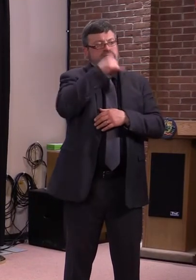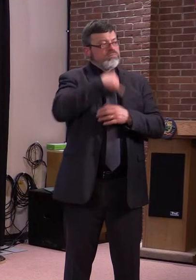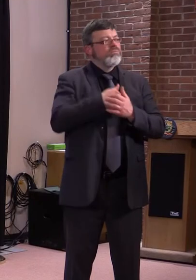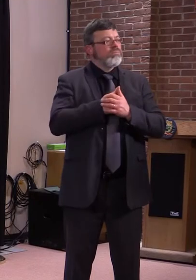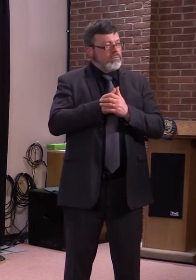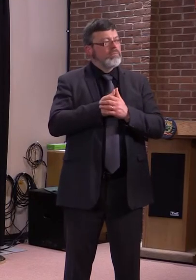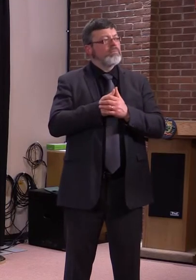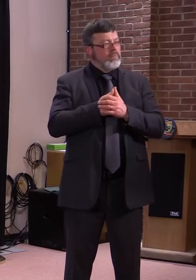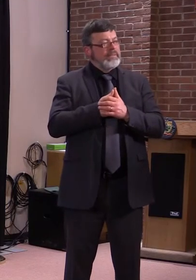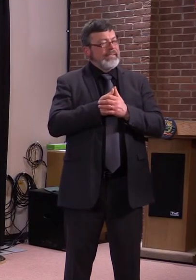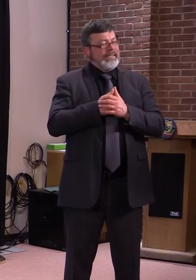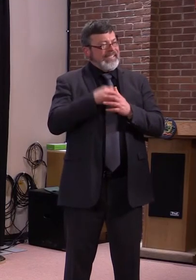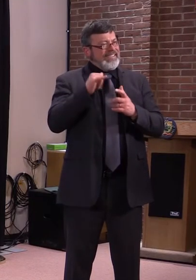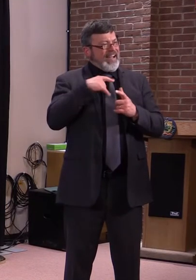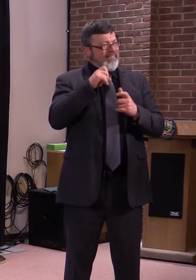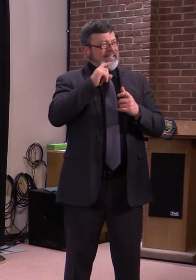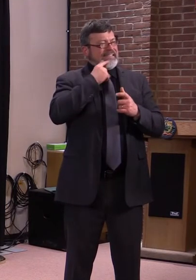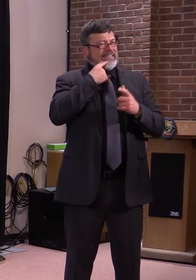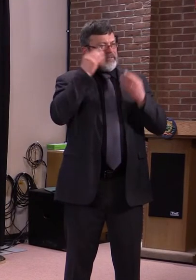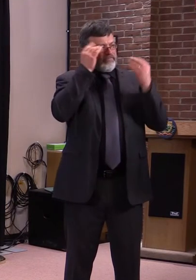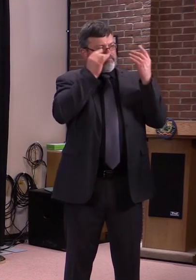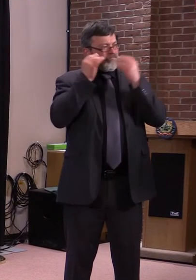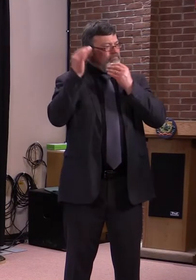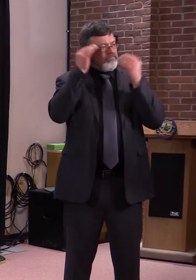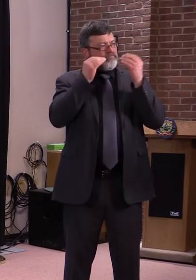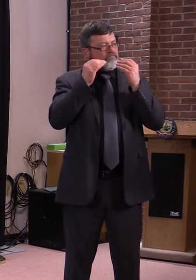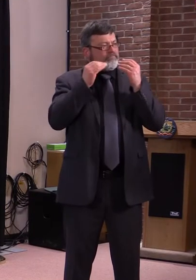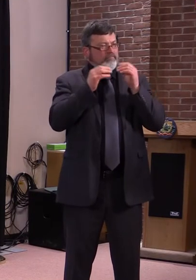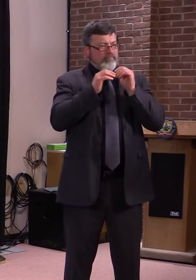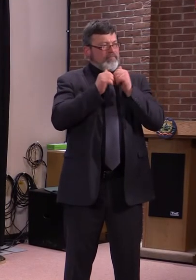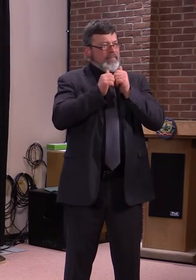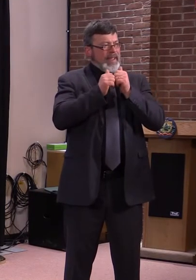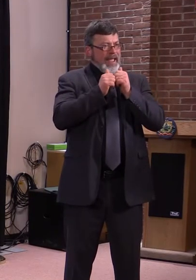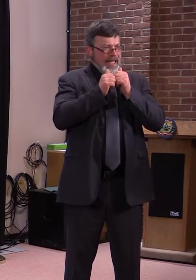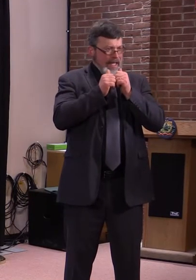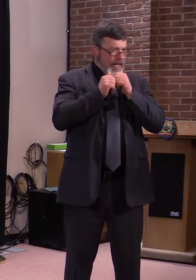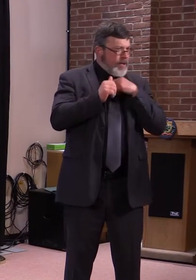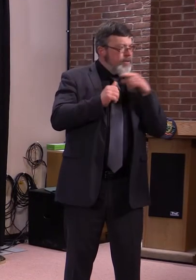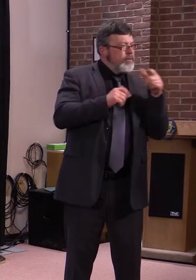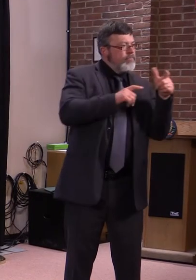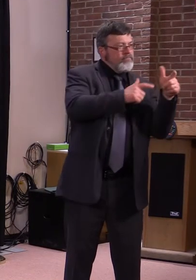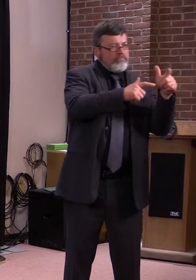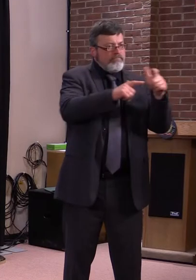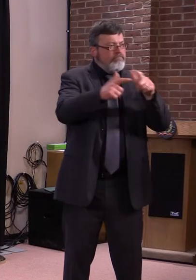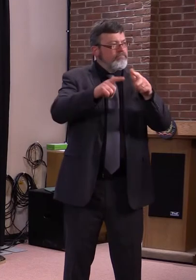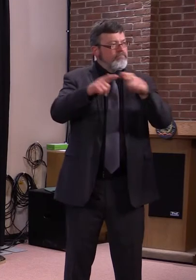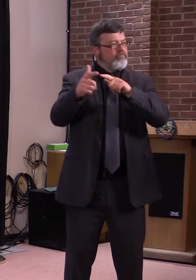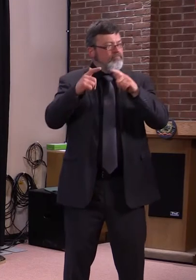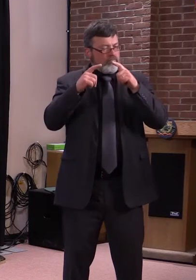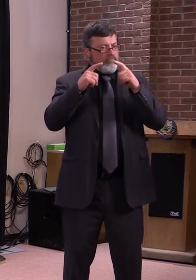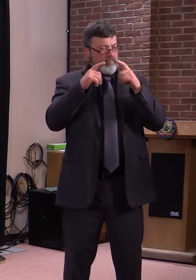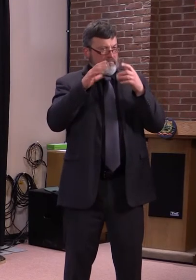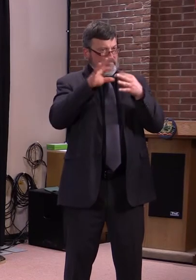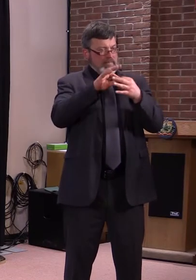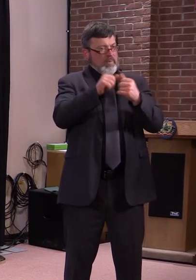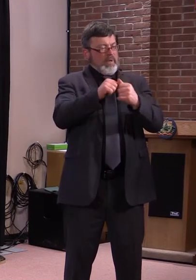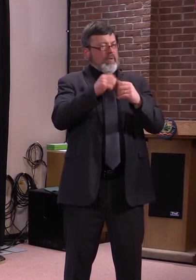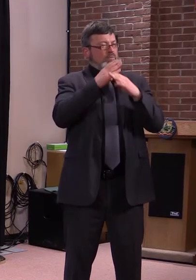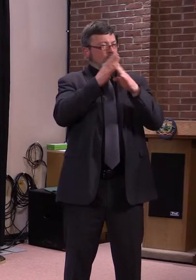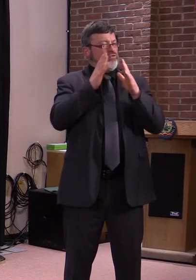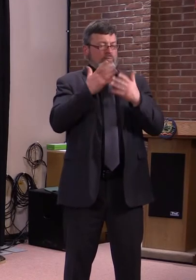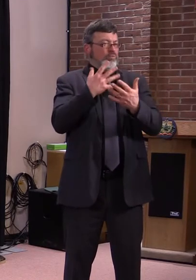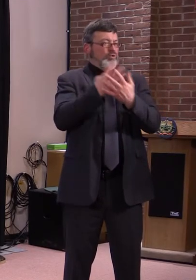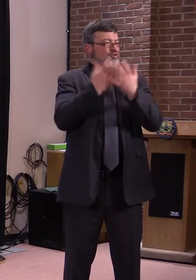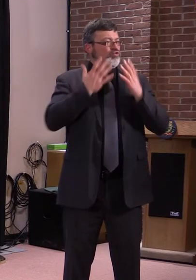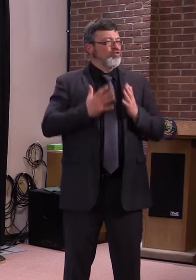it's a congregate setting, it's likely one of the last settings that we'll begin to see the protocols completely removed. And instead, we'll see